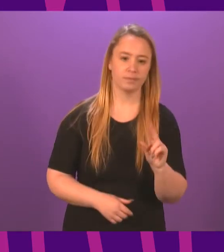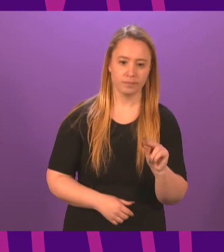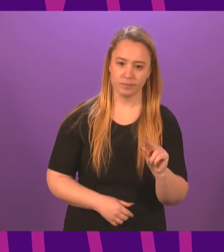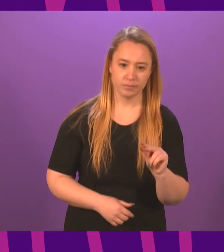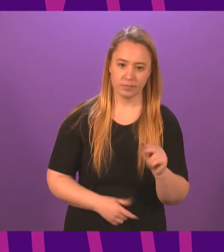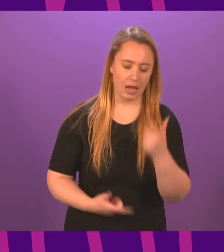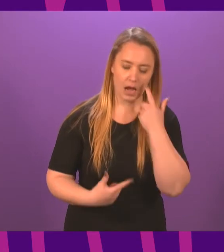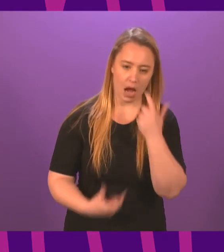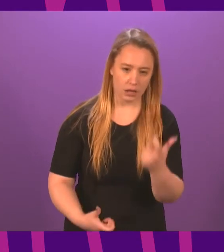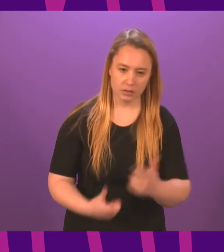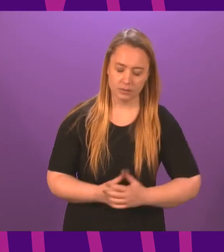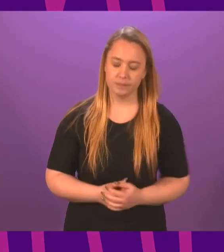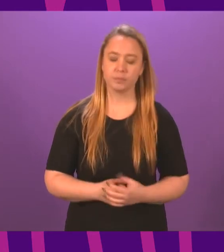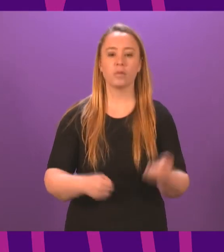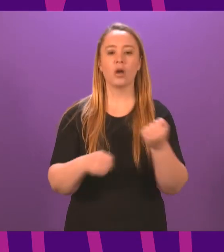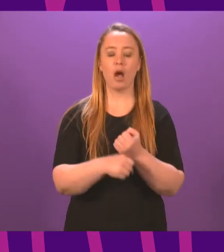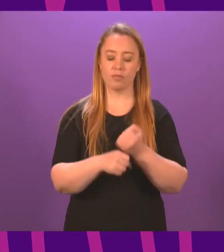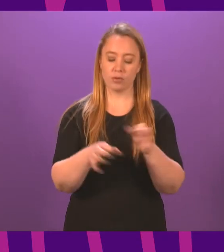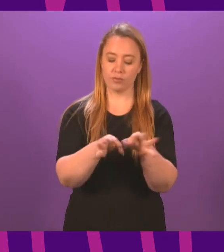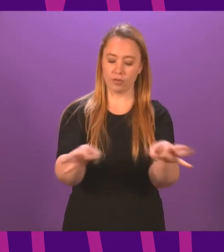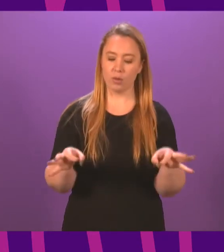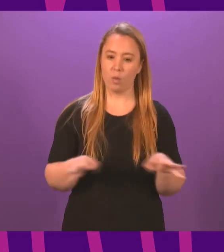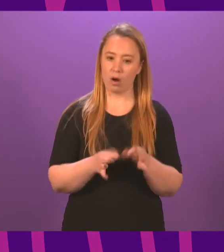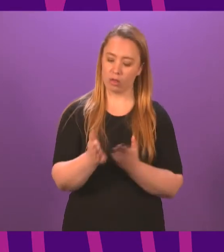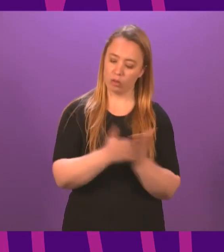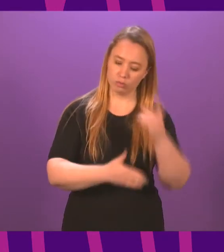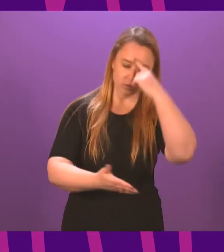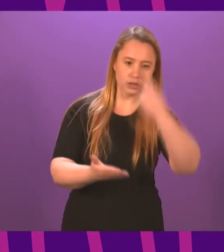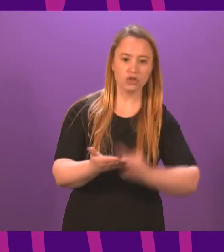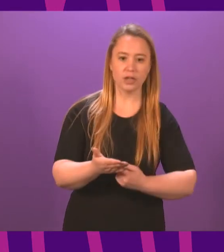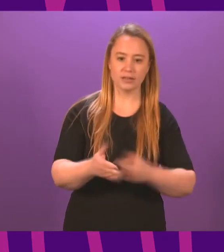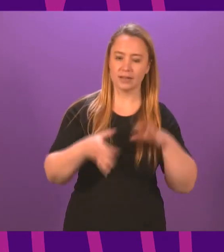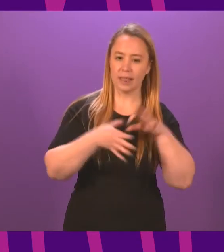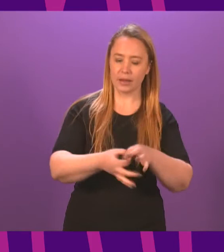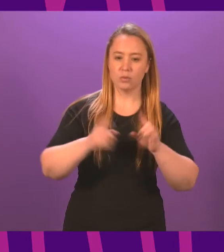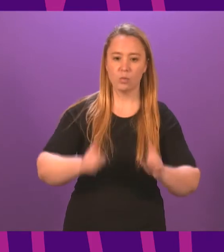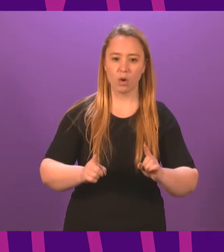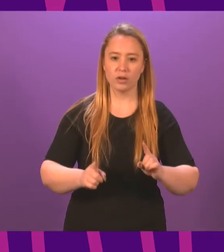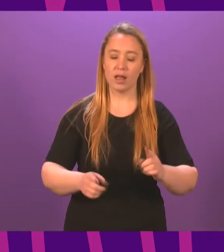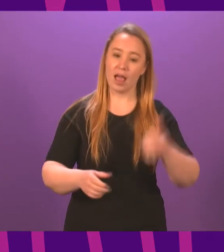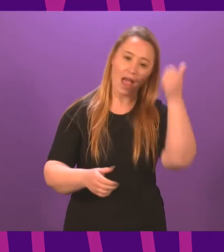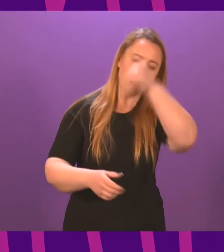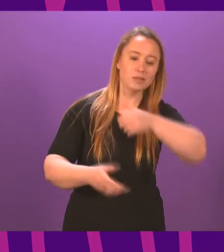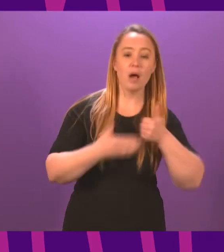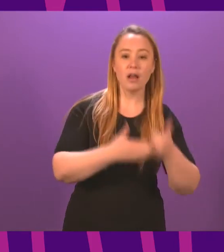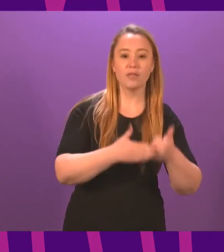the government's framework for decision-making is based on clinical evidence, expert advice and a balanced